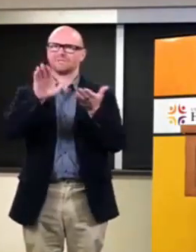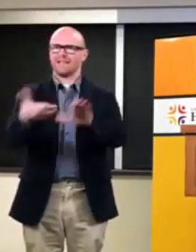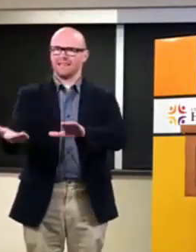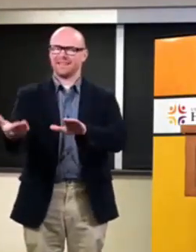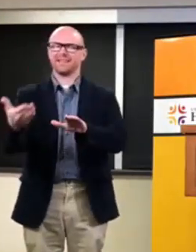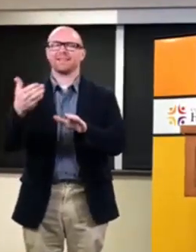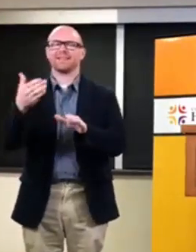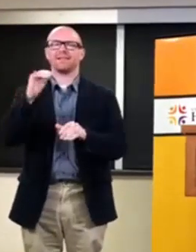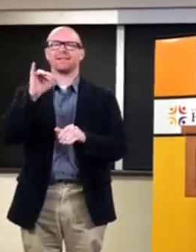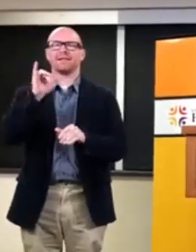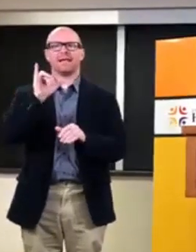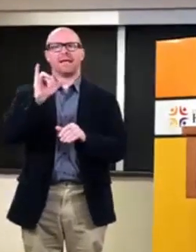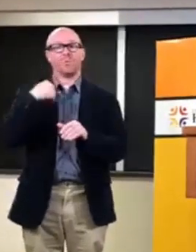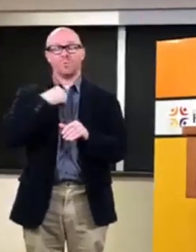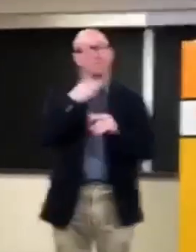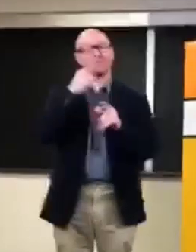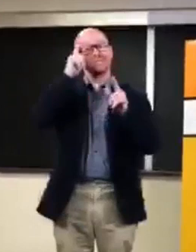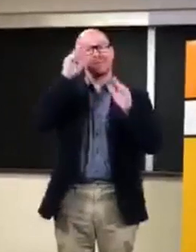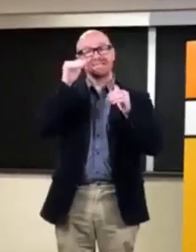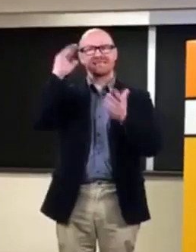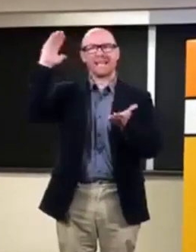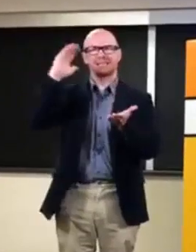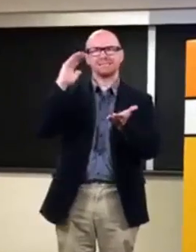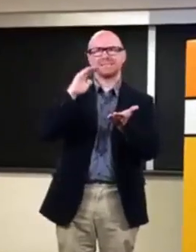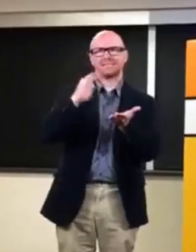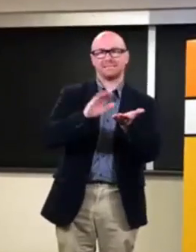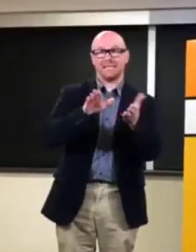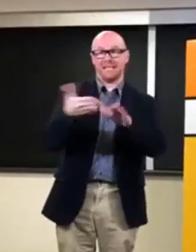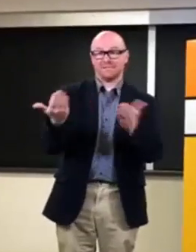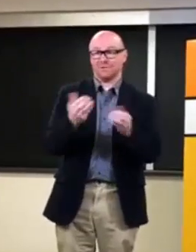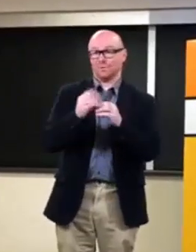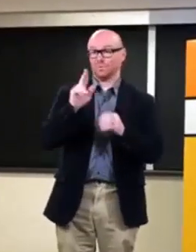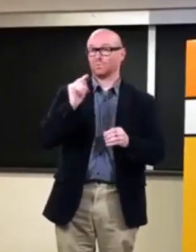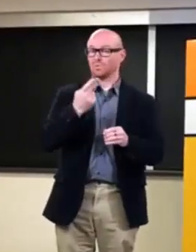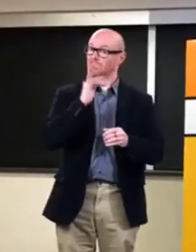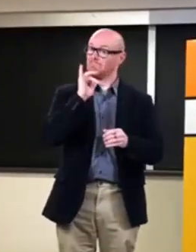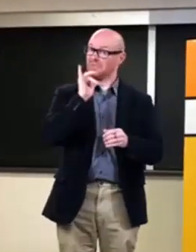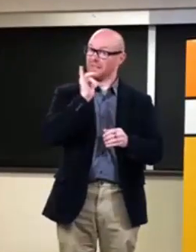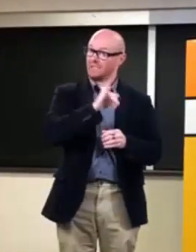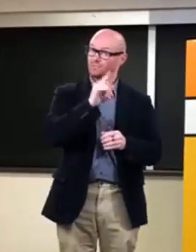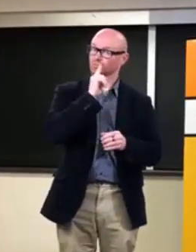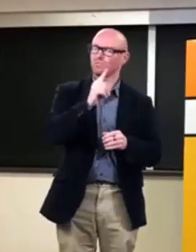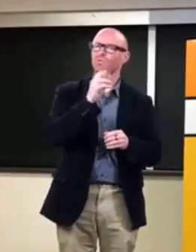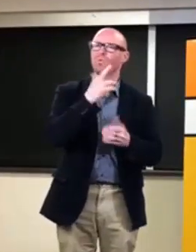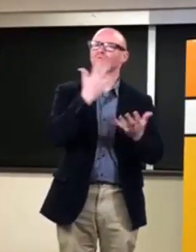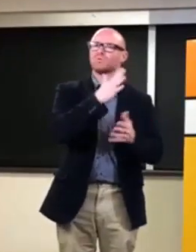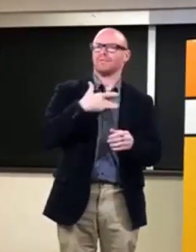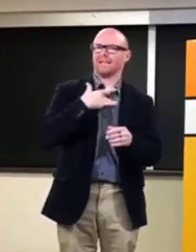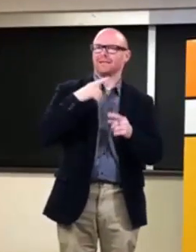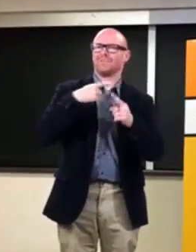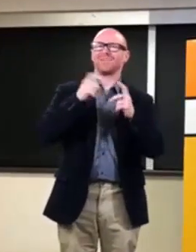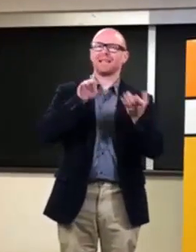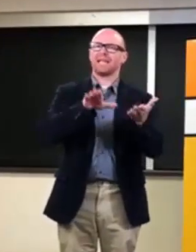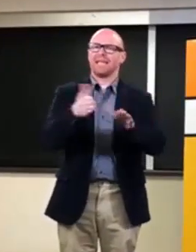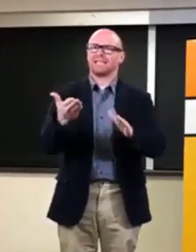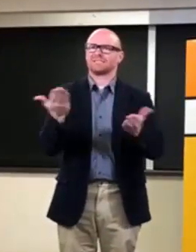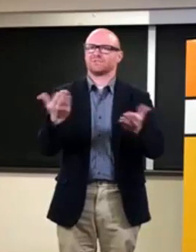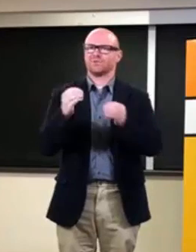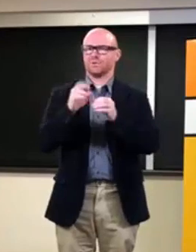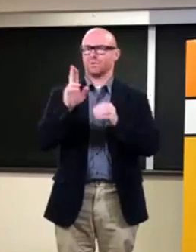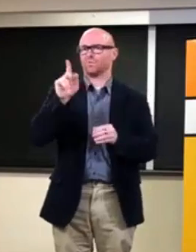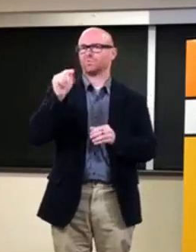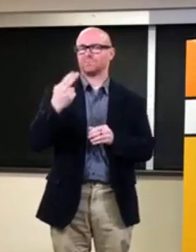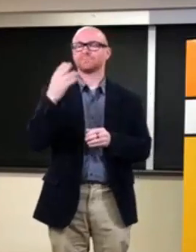a big reduction in expected deaths in Utah. Is that true, or what's the situation with that? Sure. So the question is,